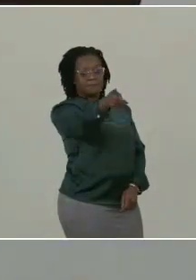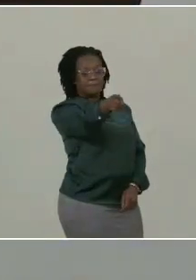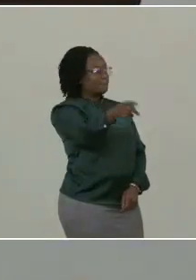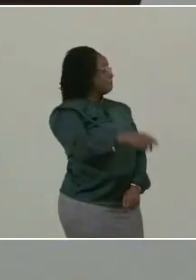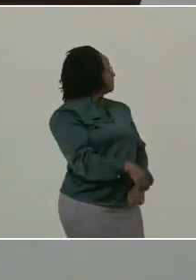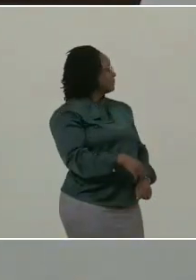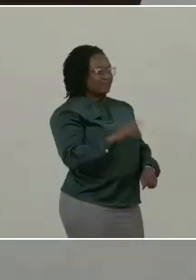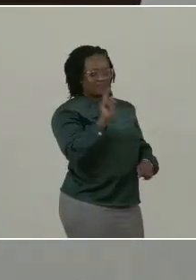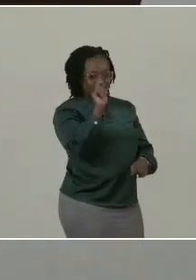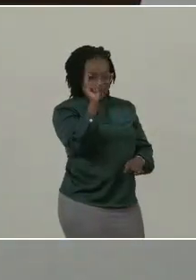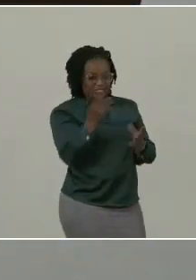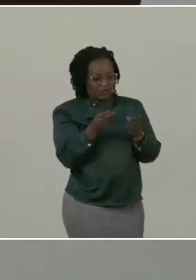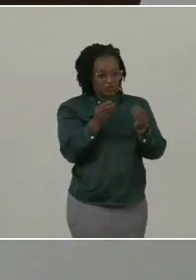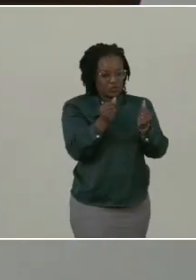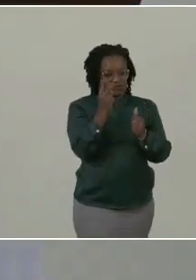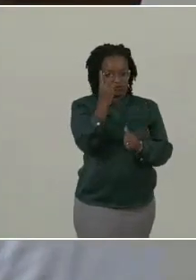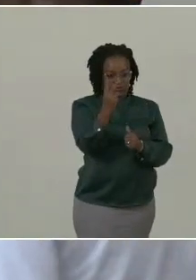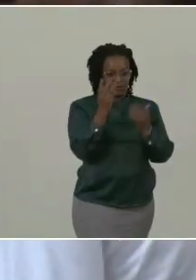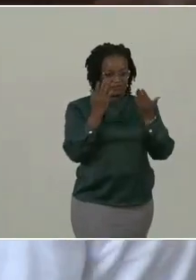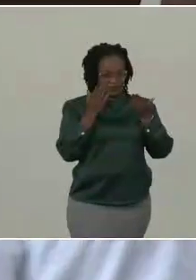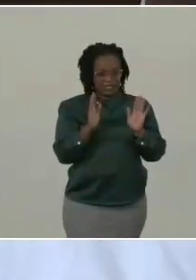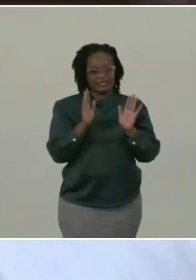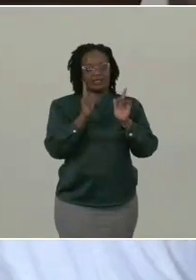Let me handle those two.